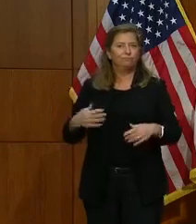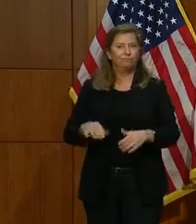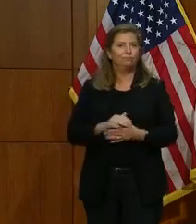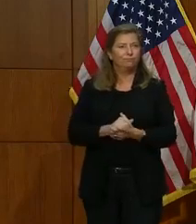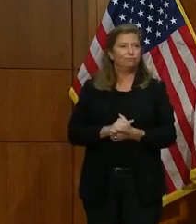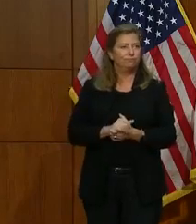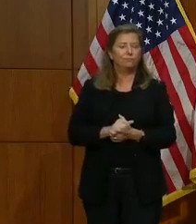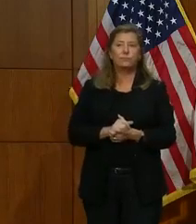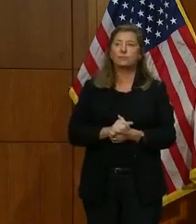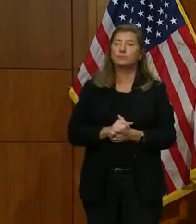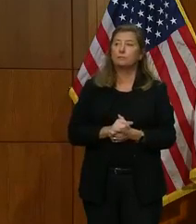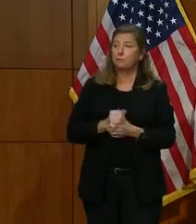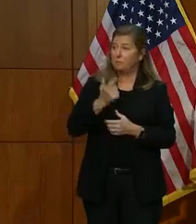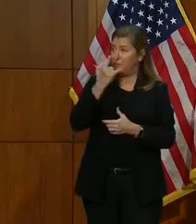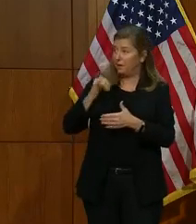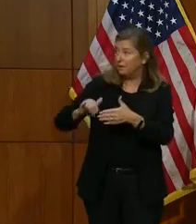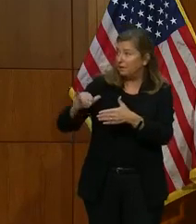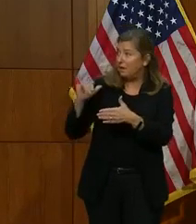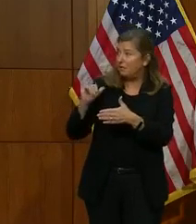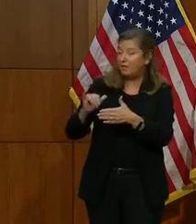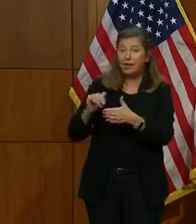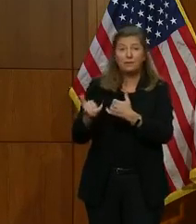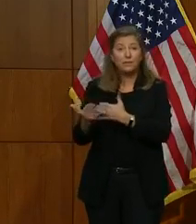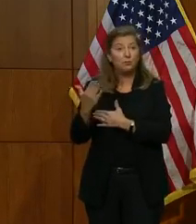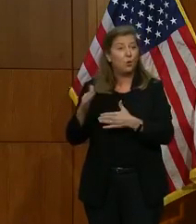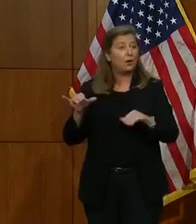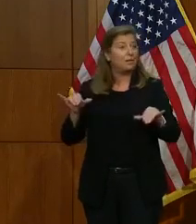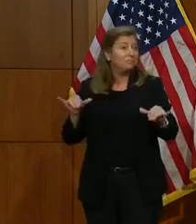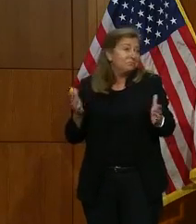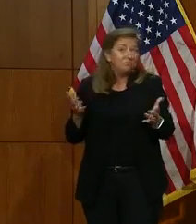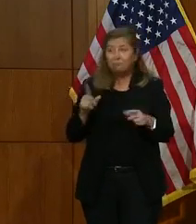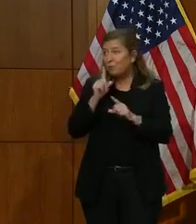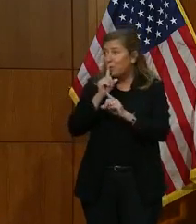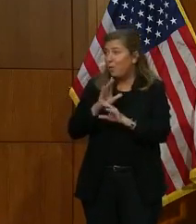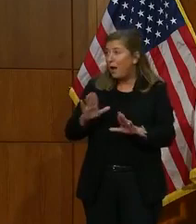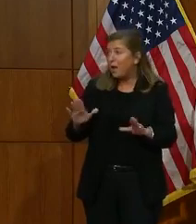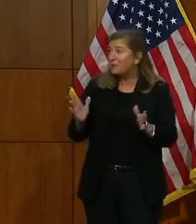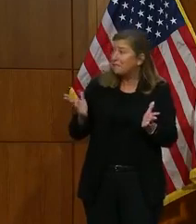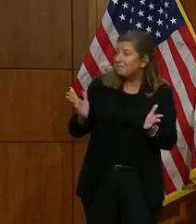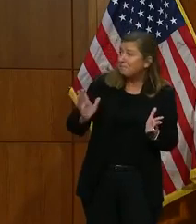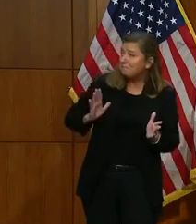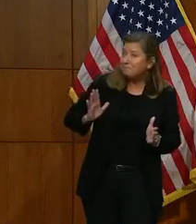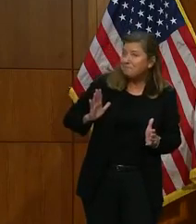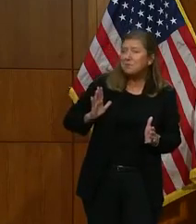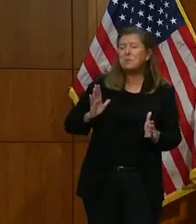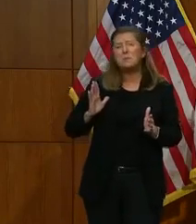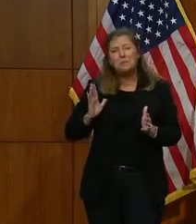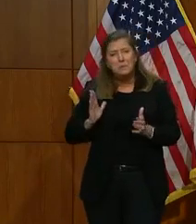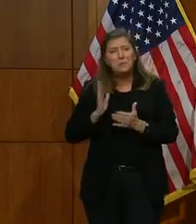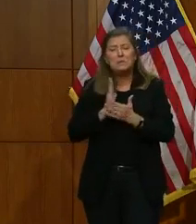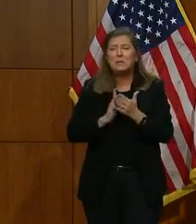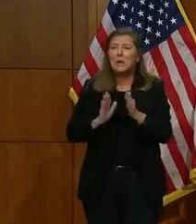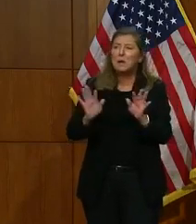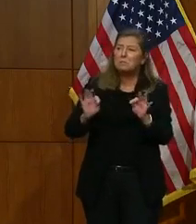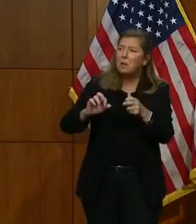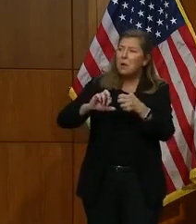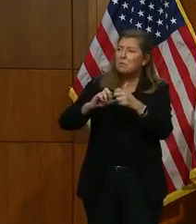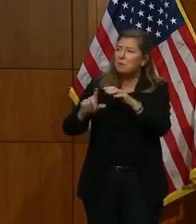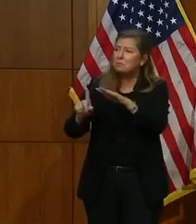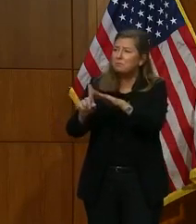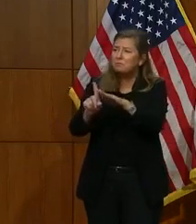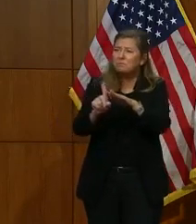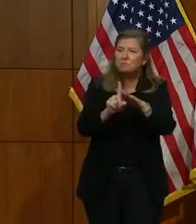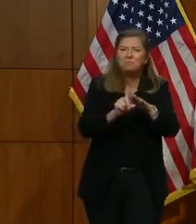As a result, we've had a quiet morning. While there have been minor issues, nothing that